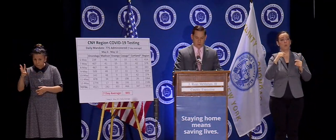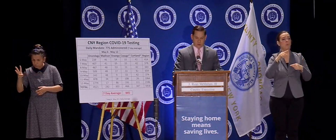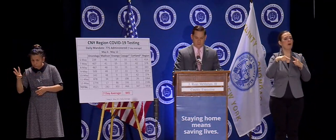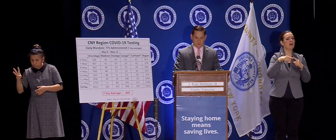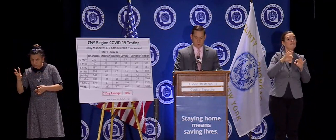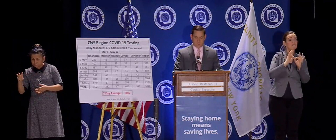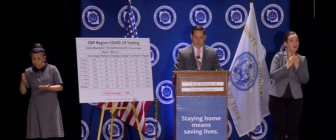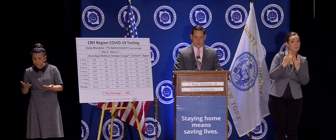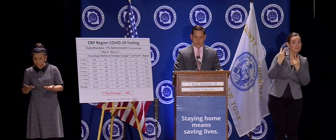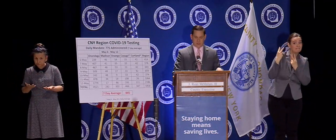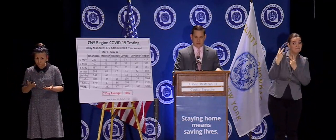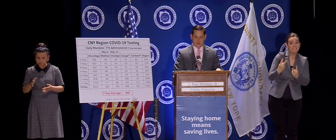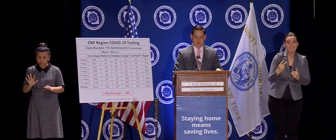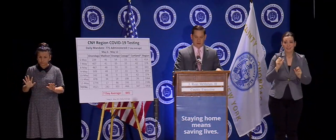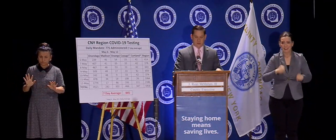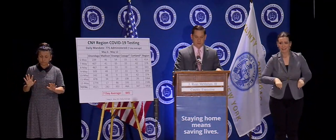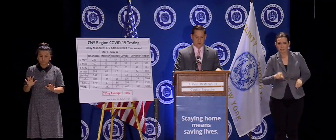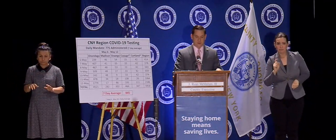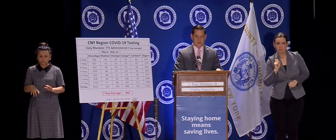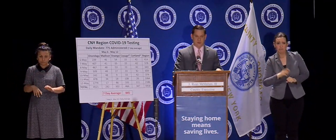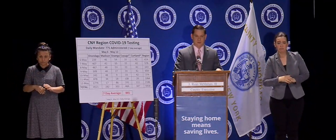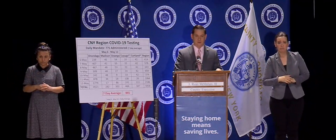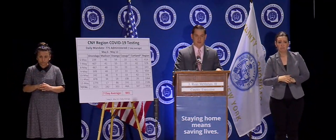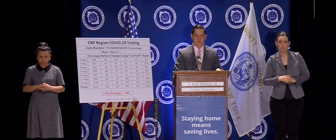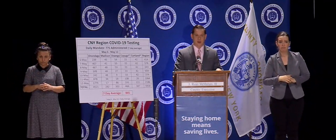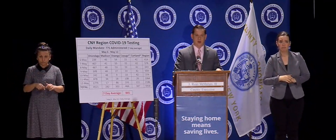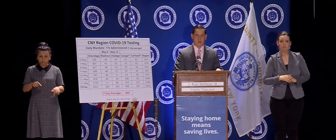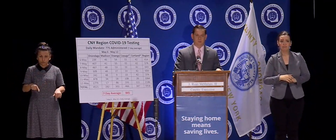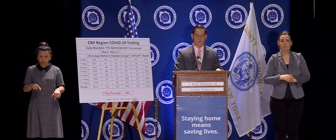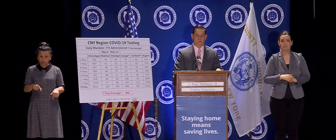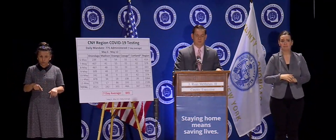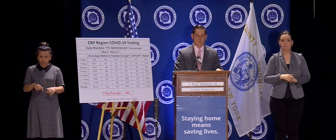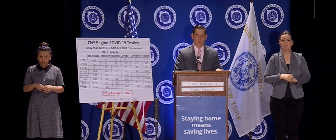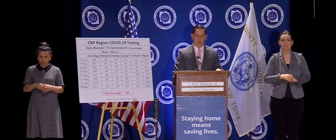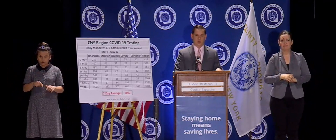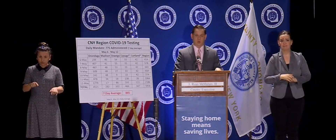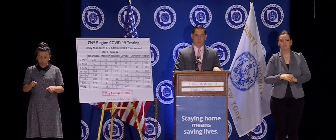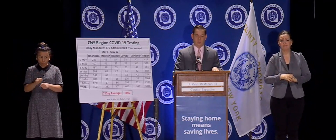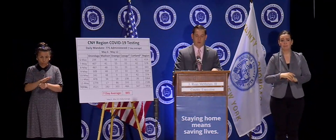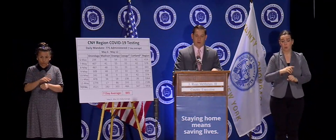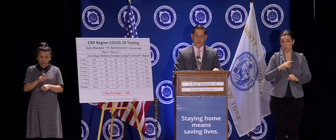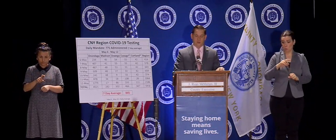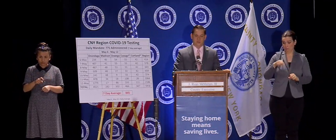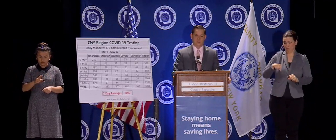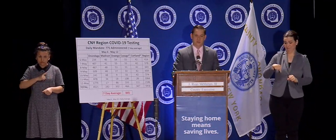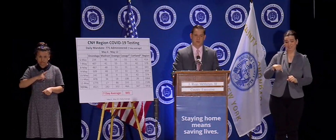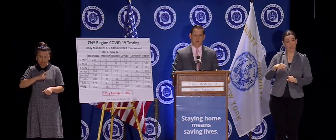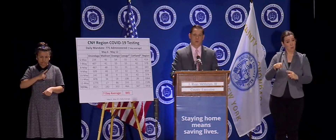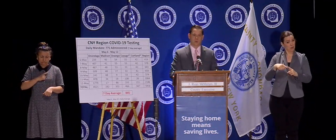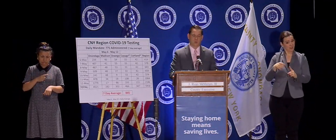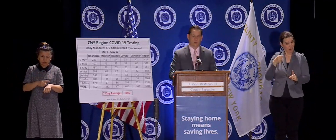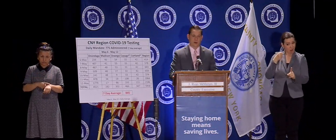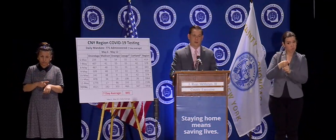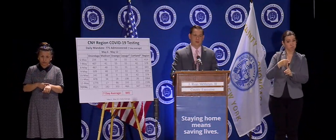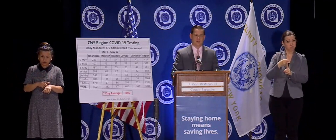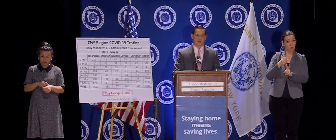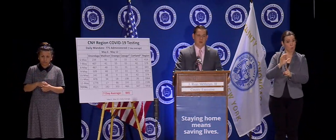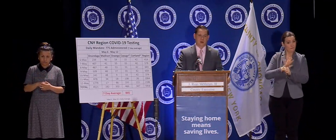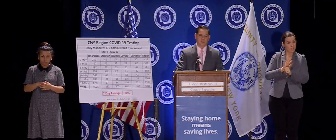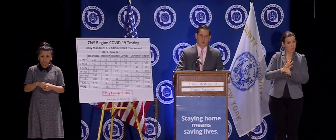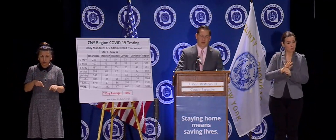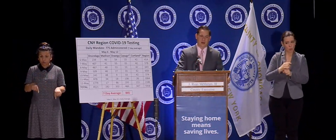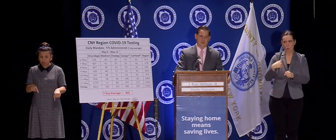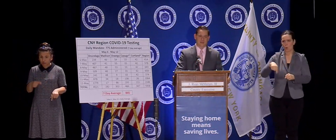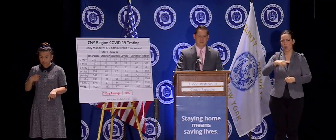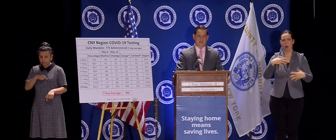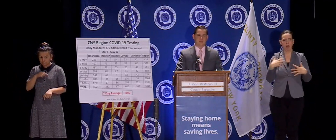in the heat of this virus, this very scary. We know a little bit more about it. We still need to learn more and more about it.